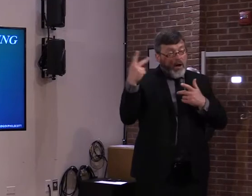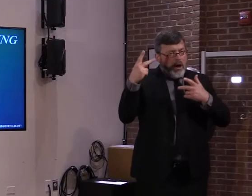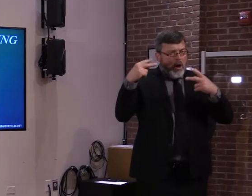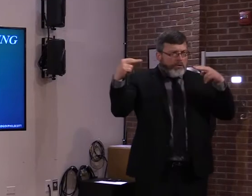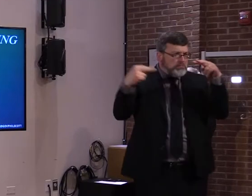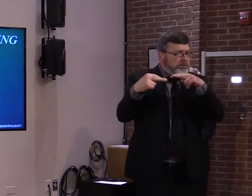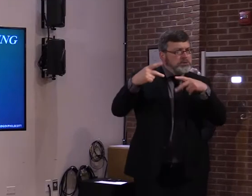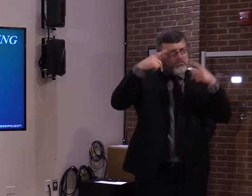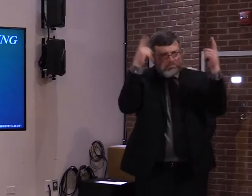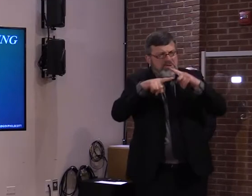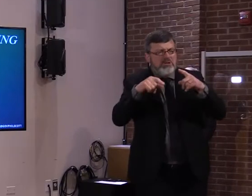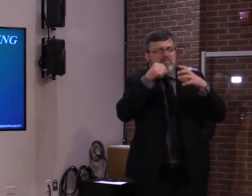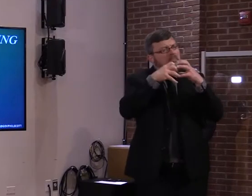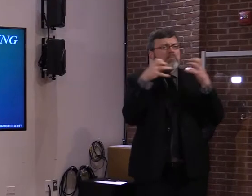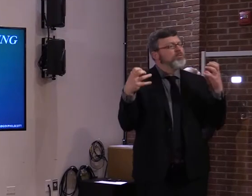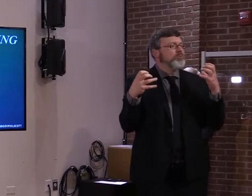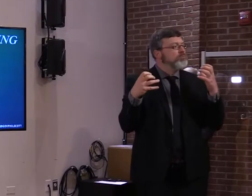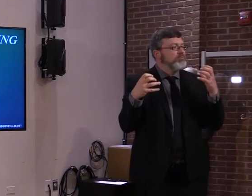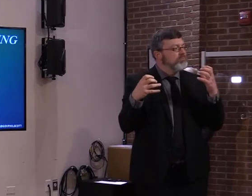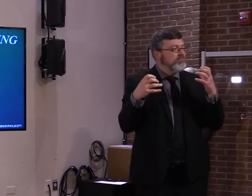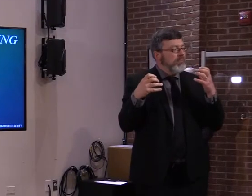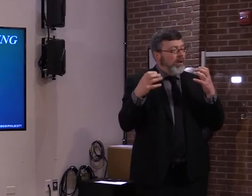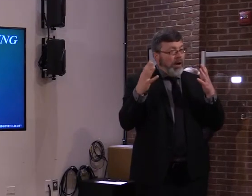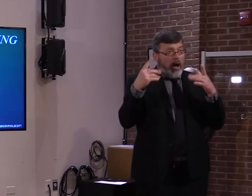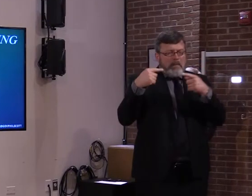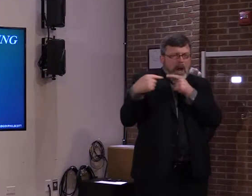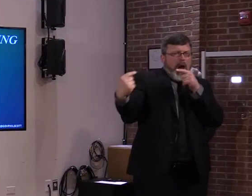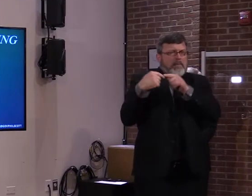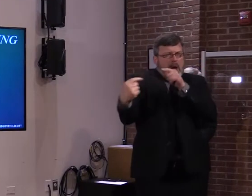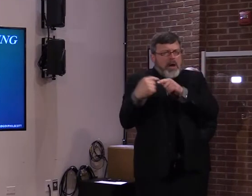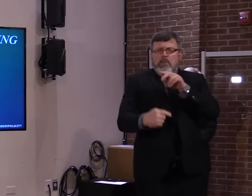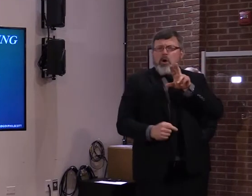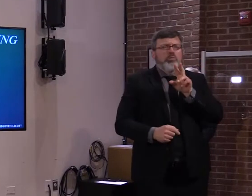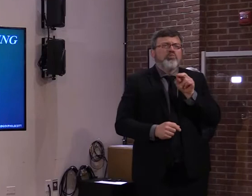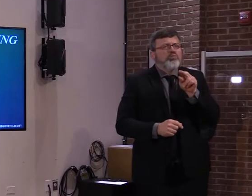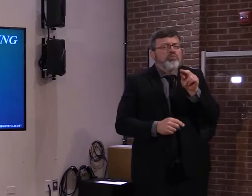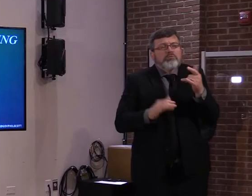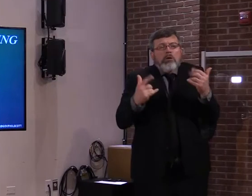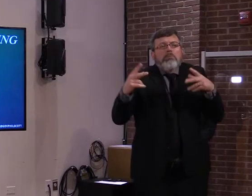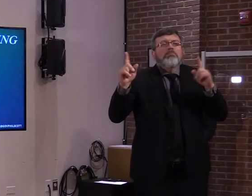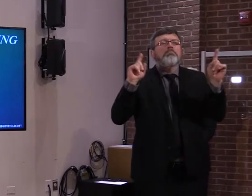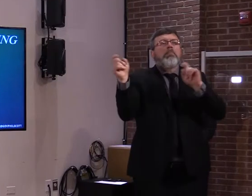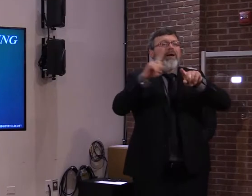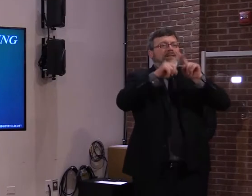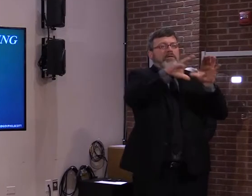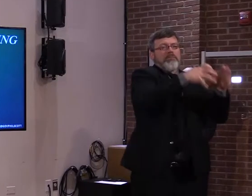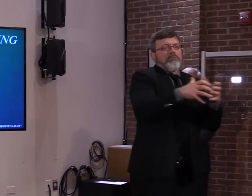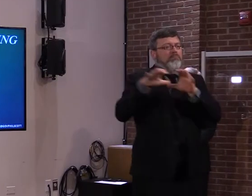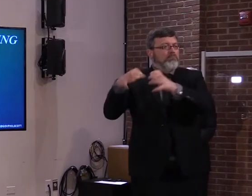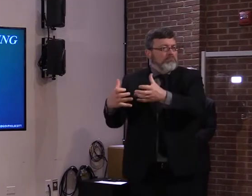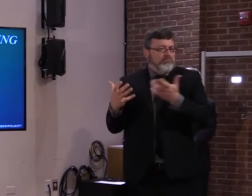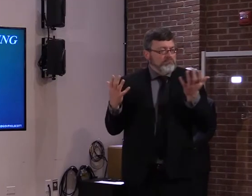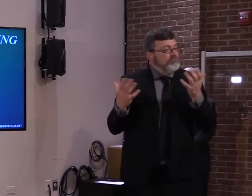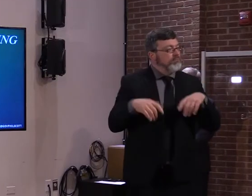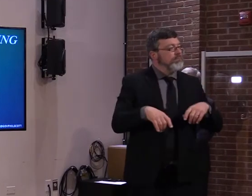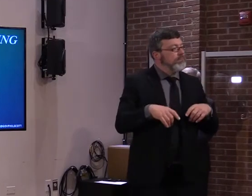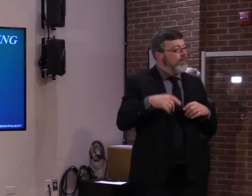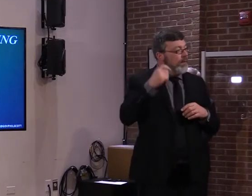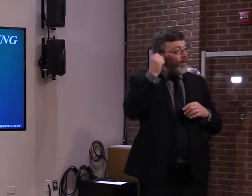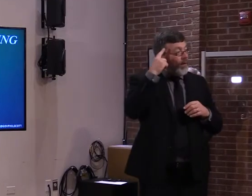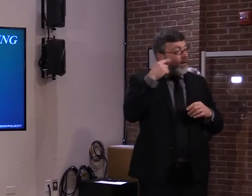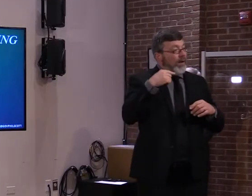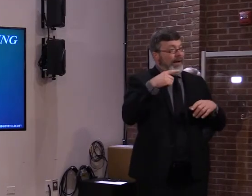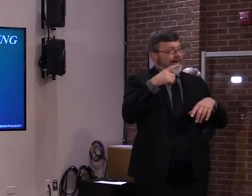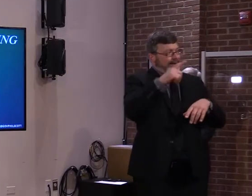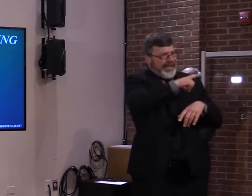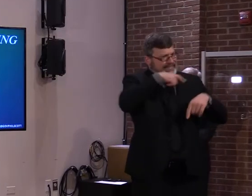considered him an adversary. But he wrote this, and I'll just read it. Vermont legislator, I wish to urge you